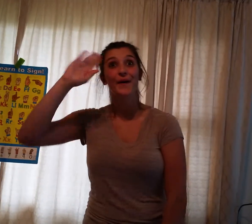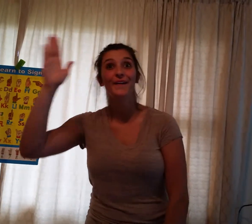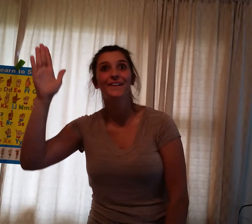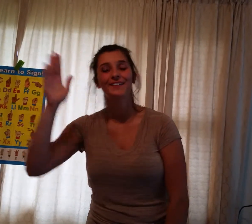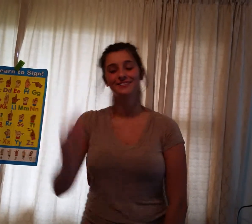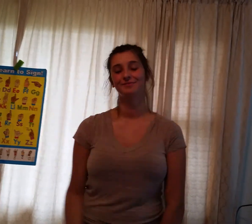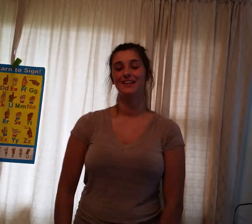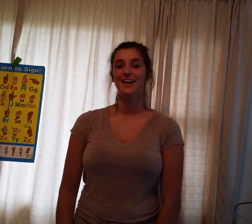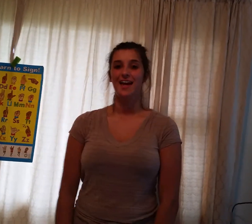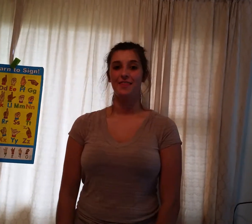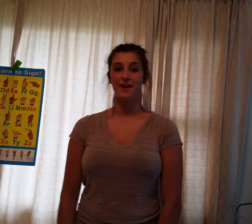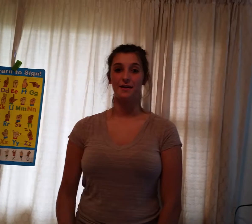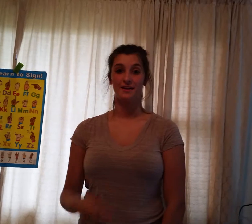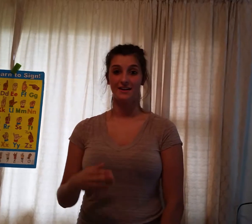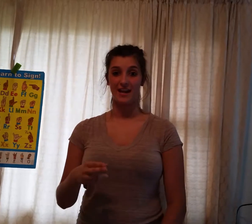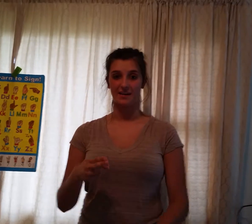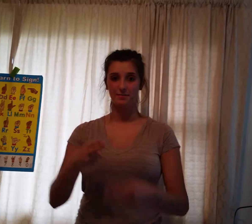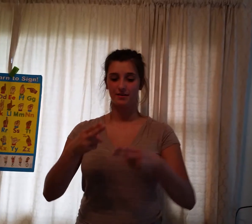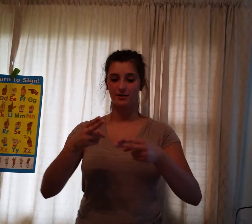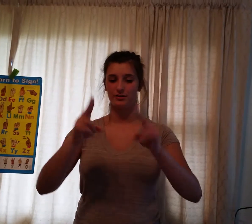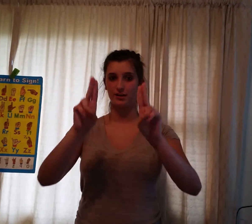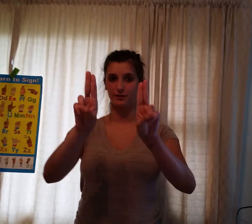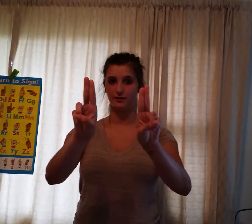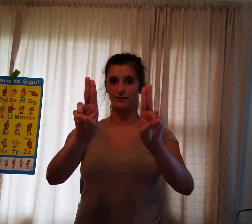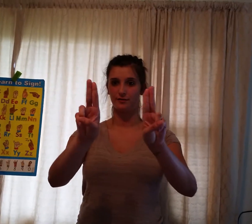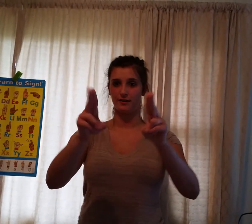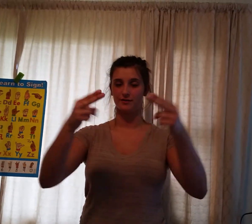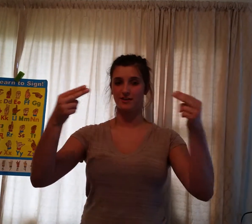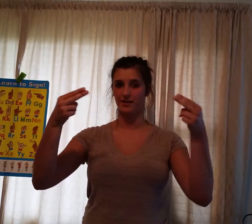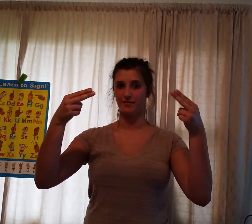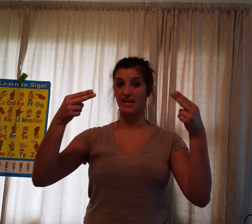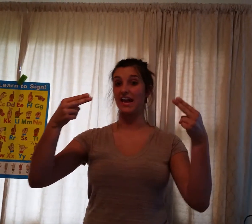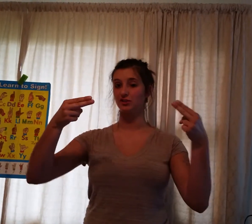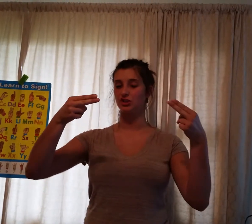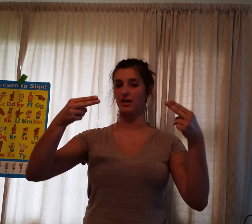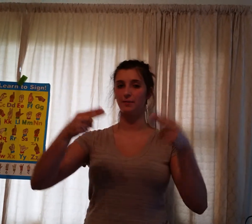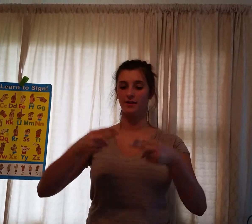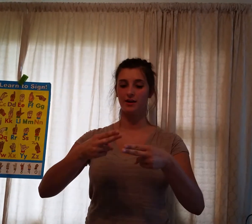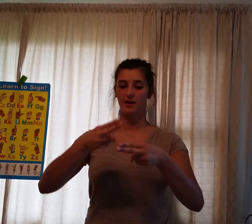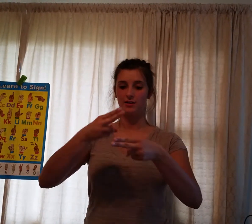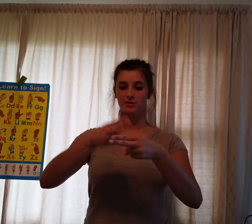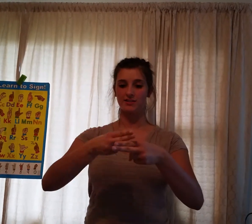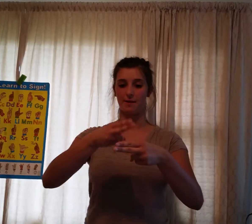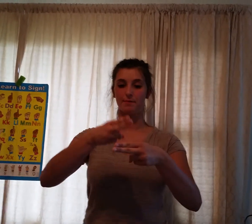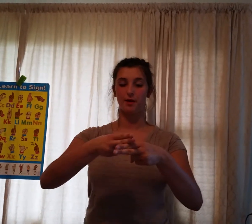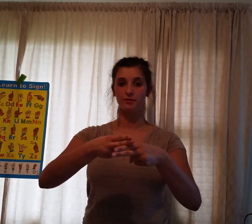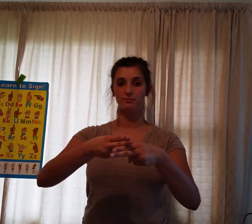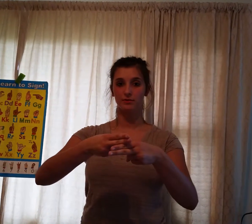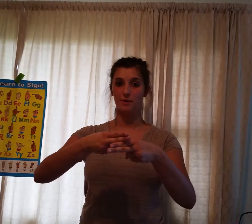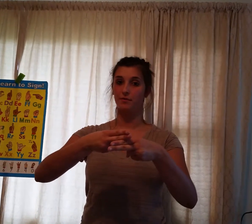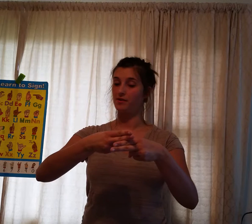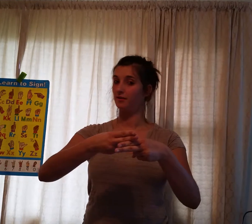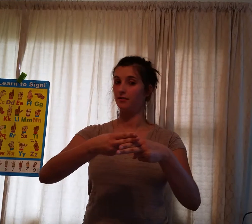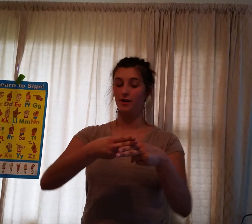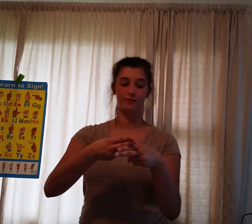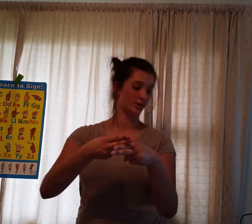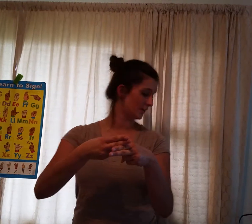oh. And then name, you take your fingers kind of in the H shape, just tap them on top of one